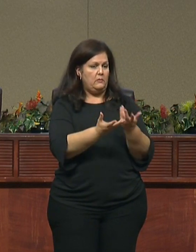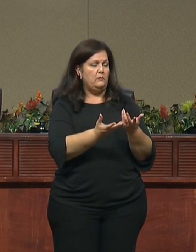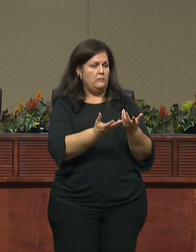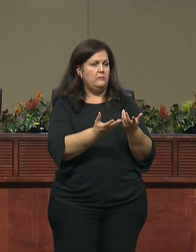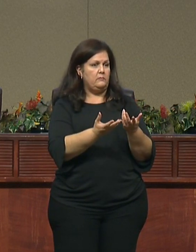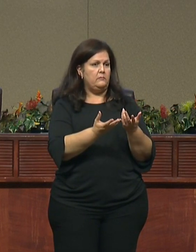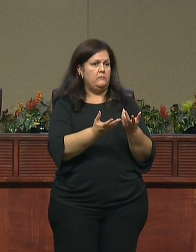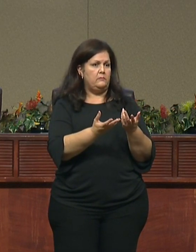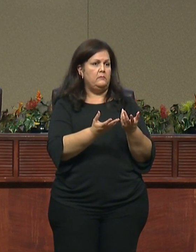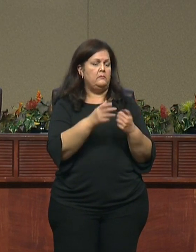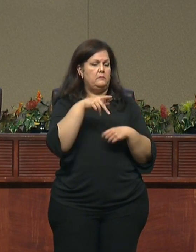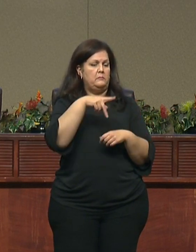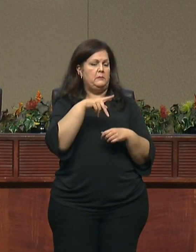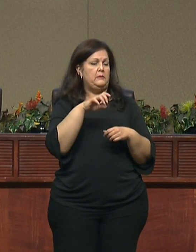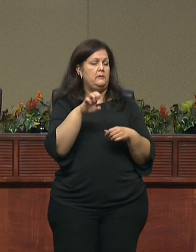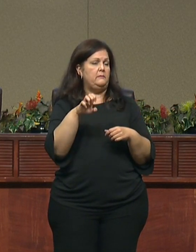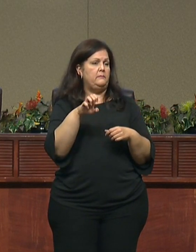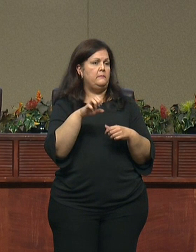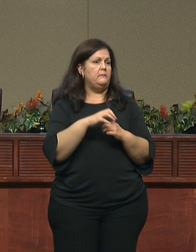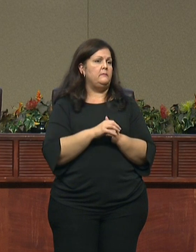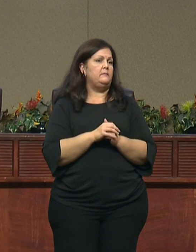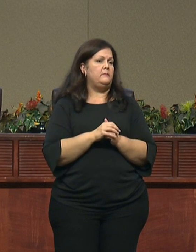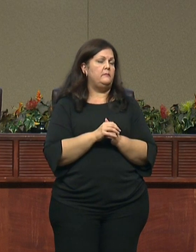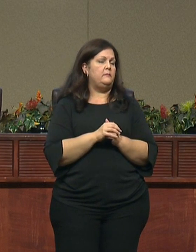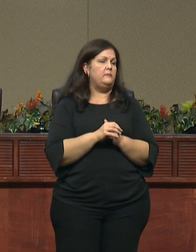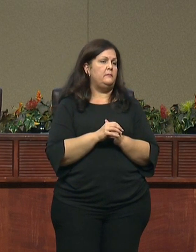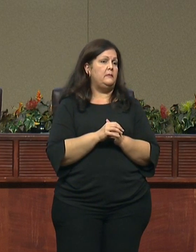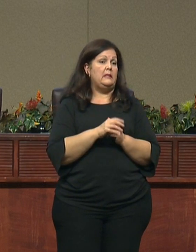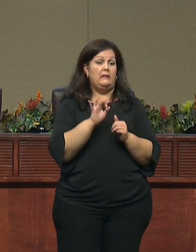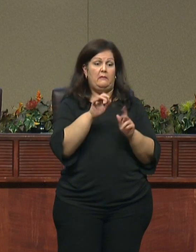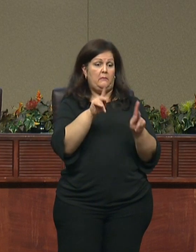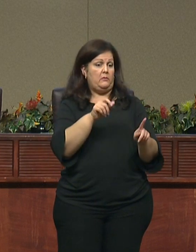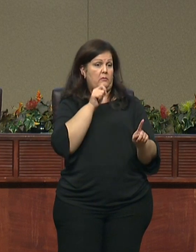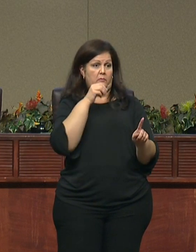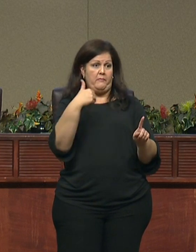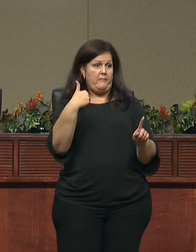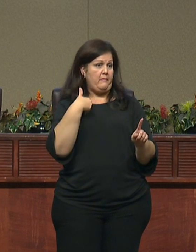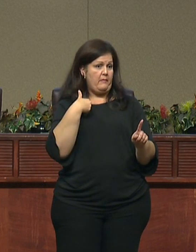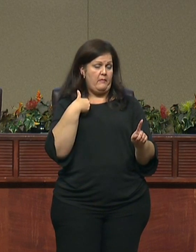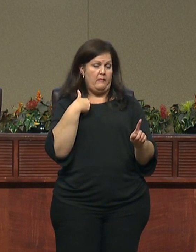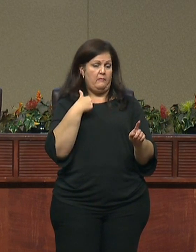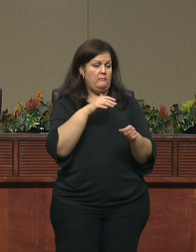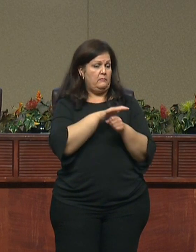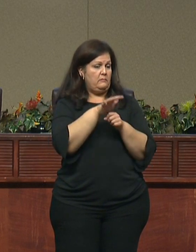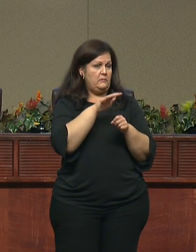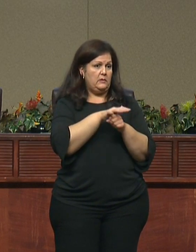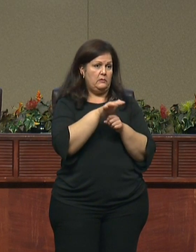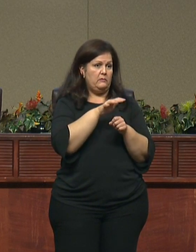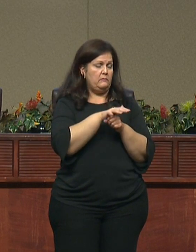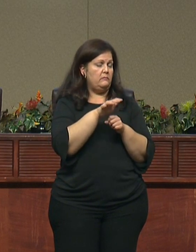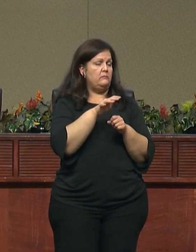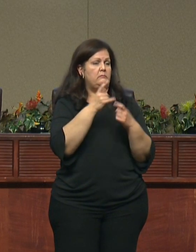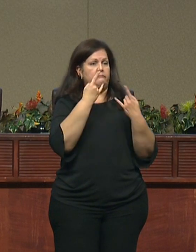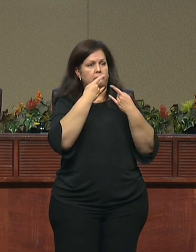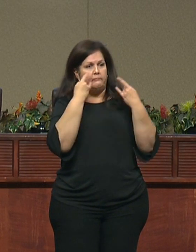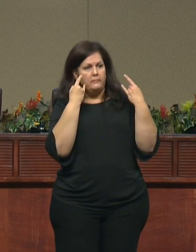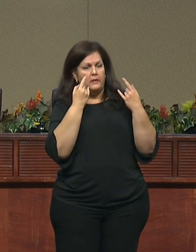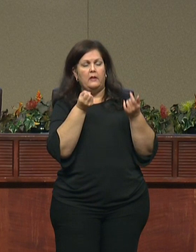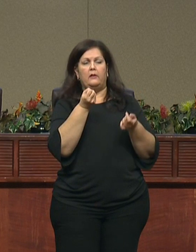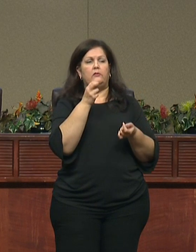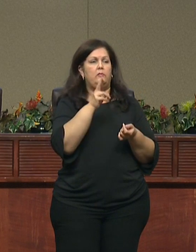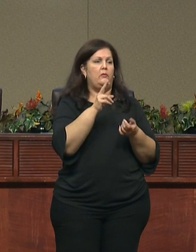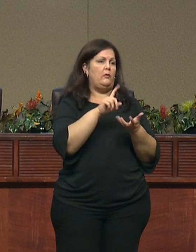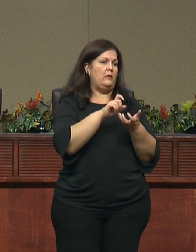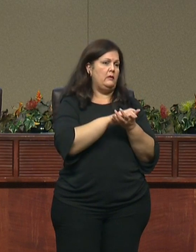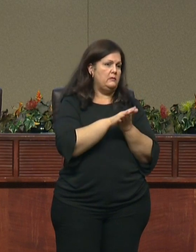visit the locations. So if a business does not have an adequate supply of mask or